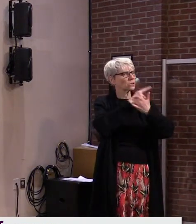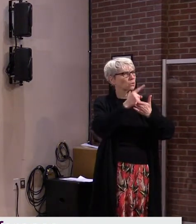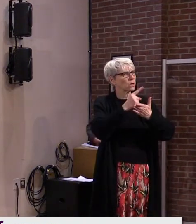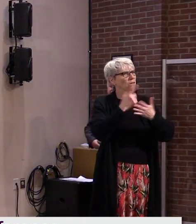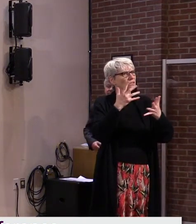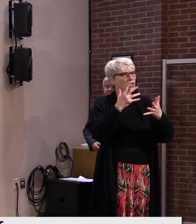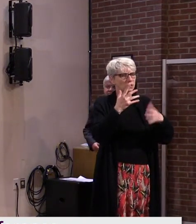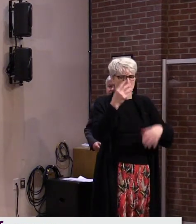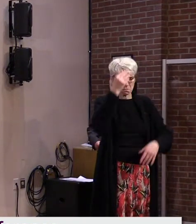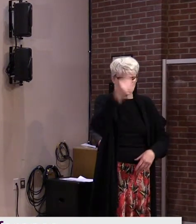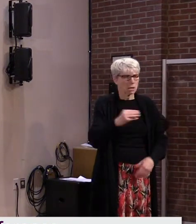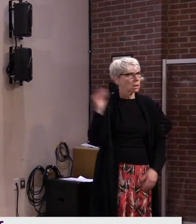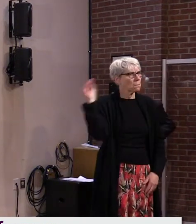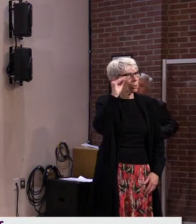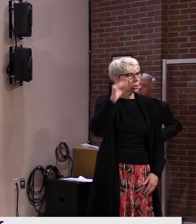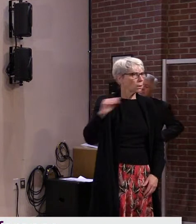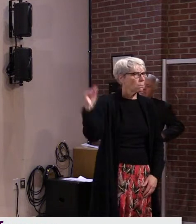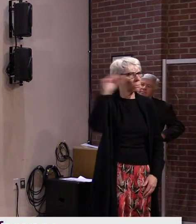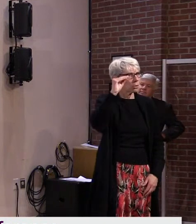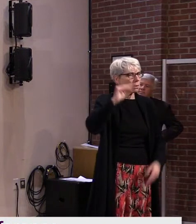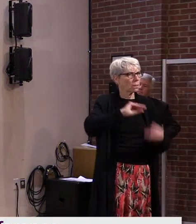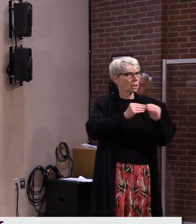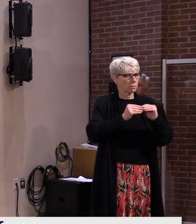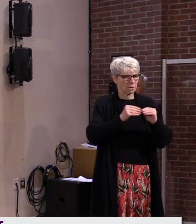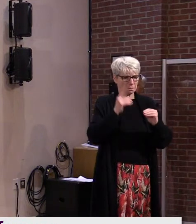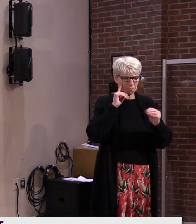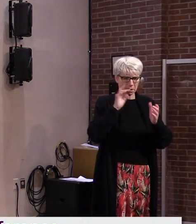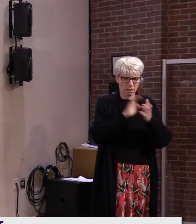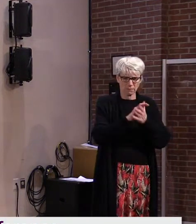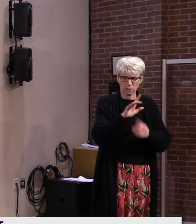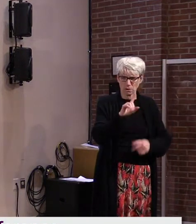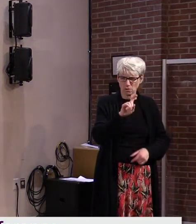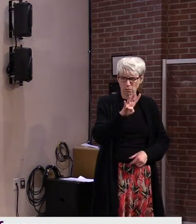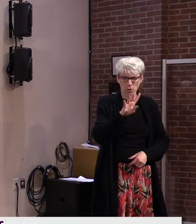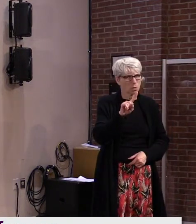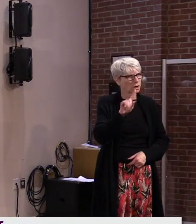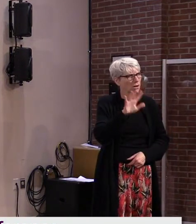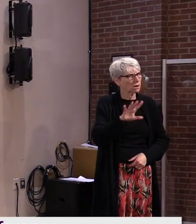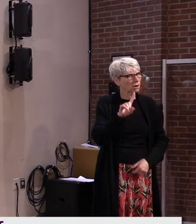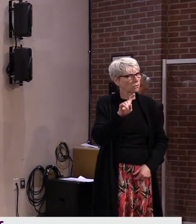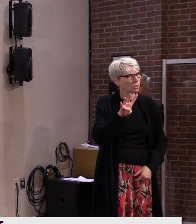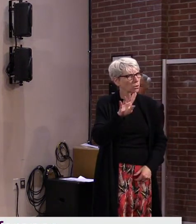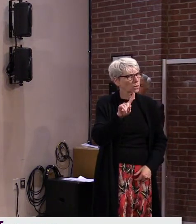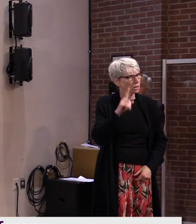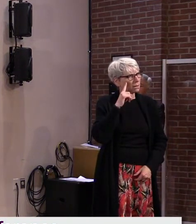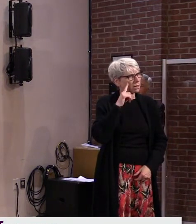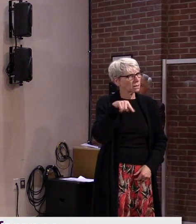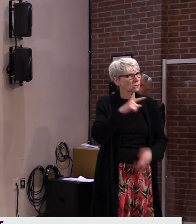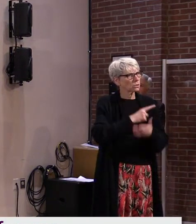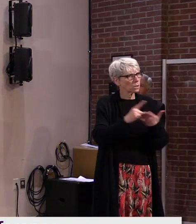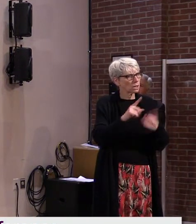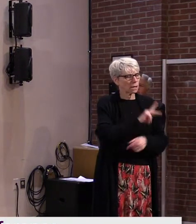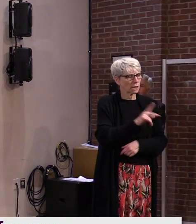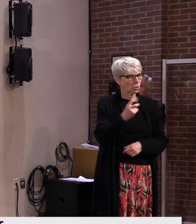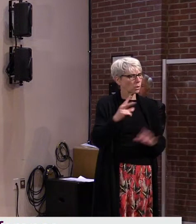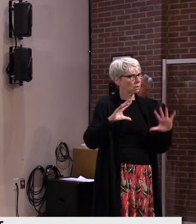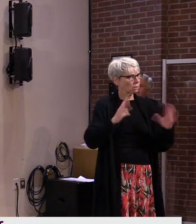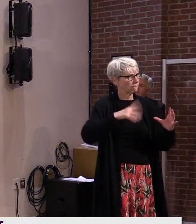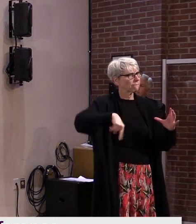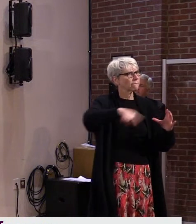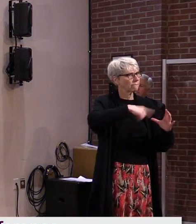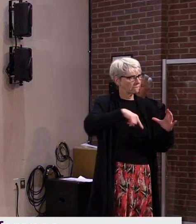every Monday. So I think there were 141 or in that range cases this week in K through 12.